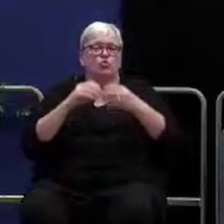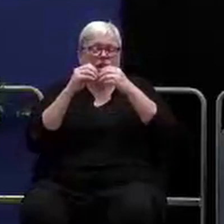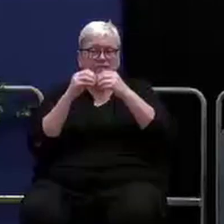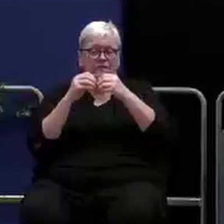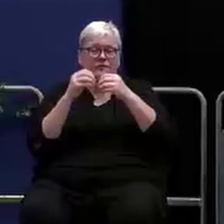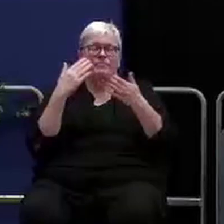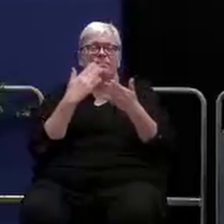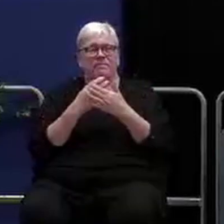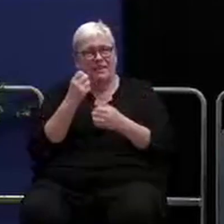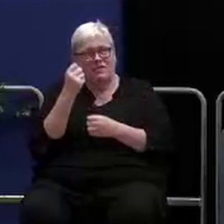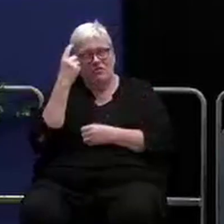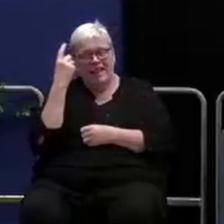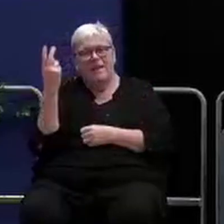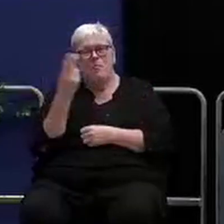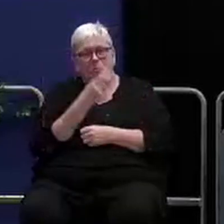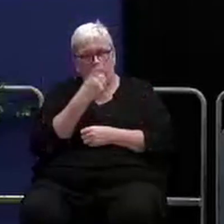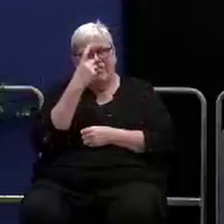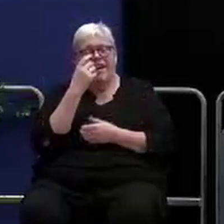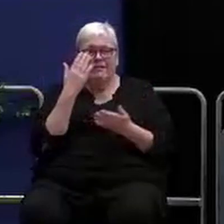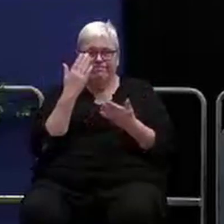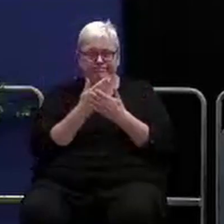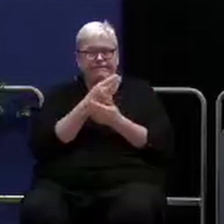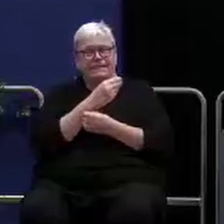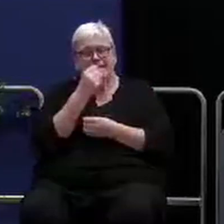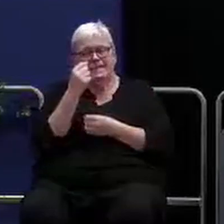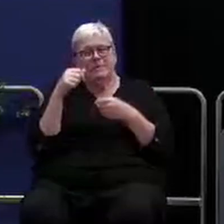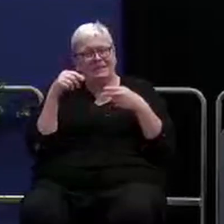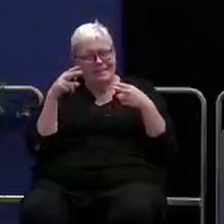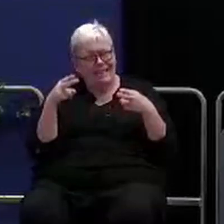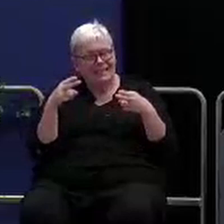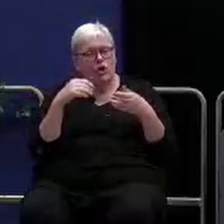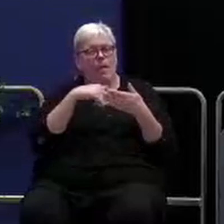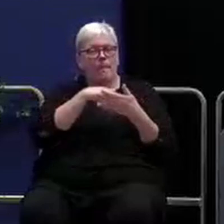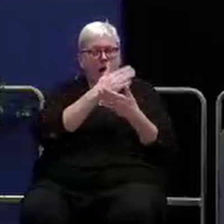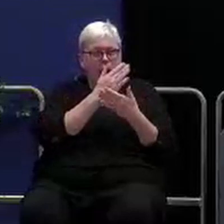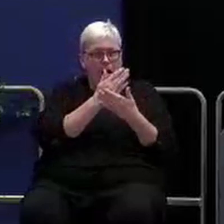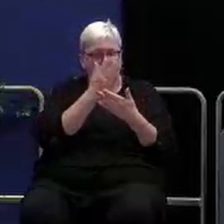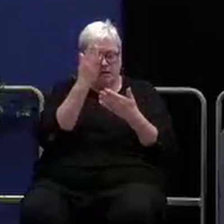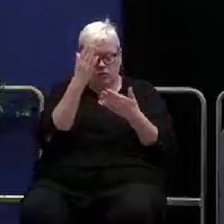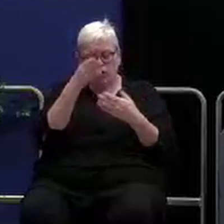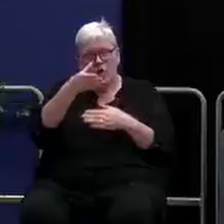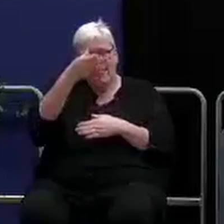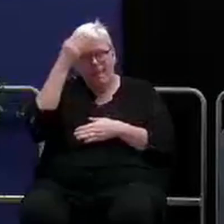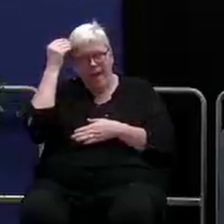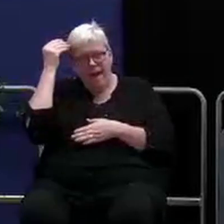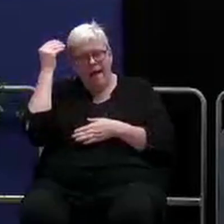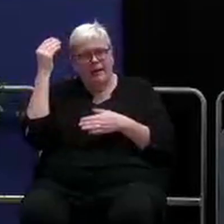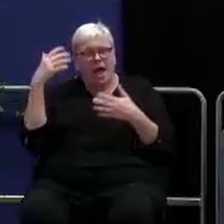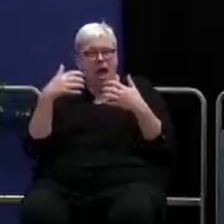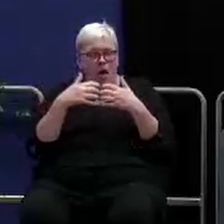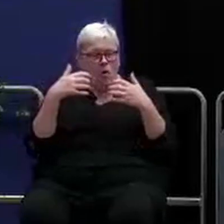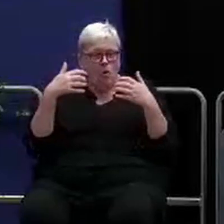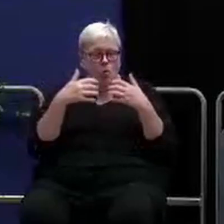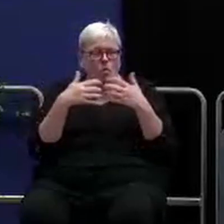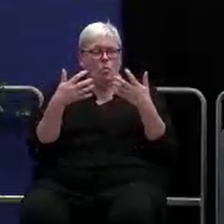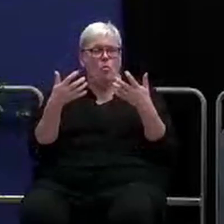realised that both of them have a technical side where you learn the craft and